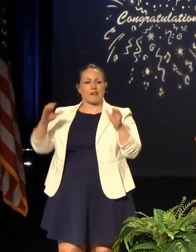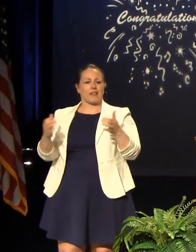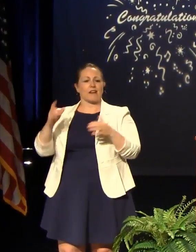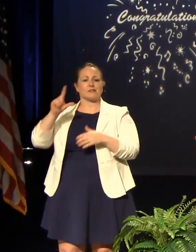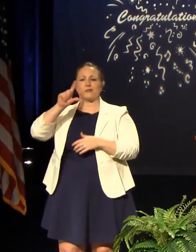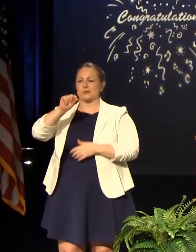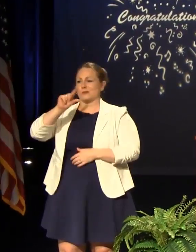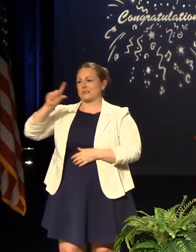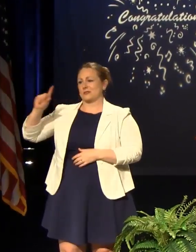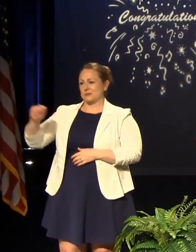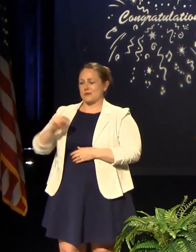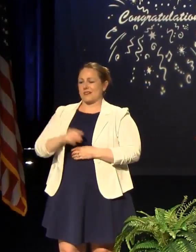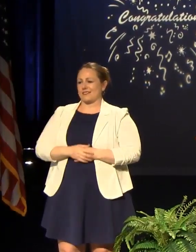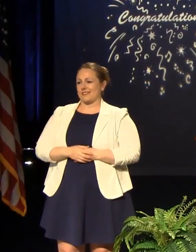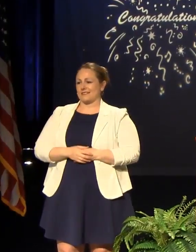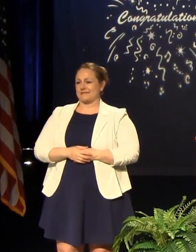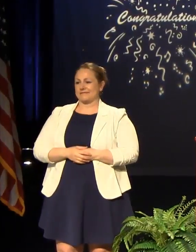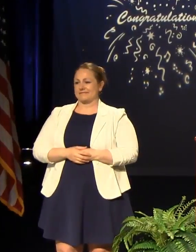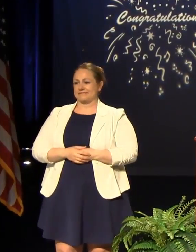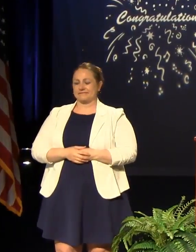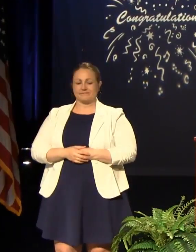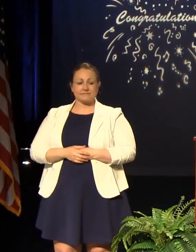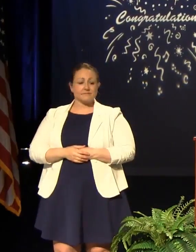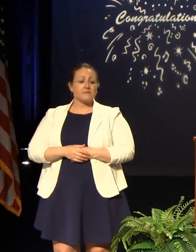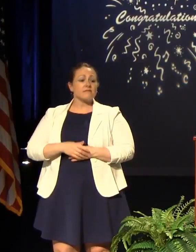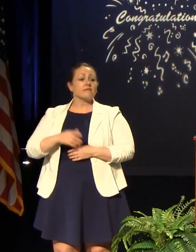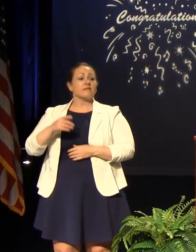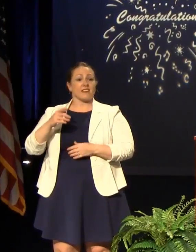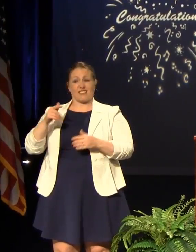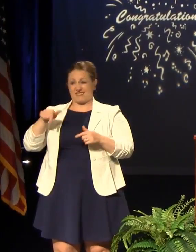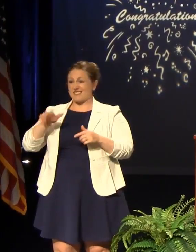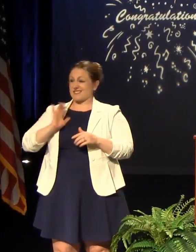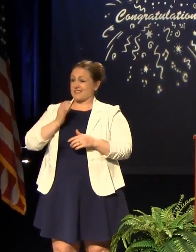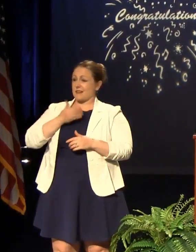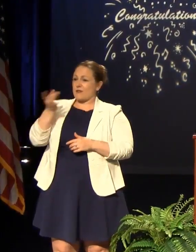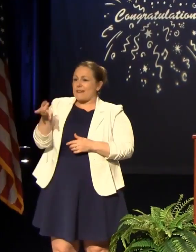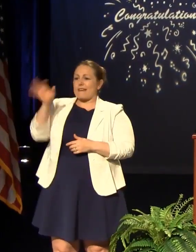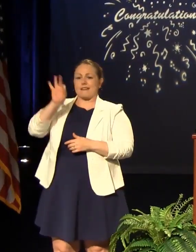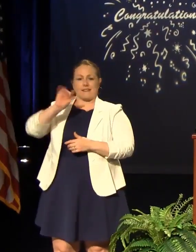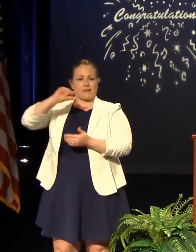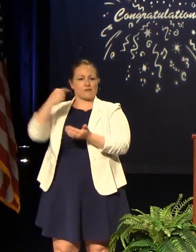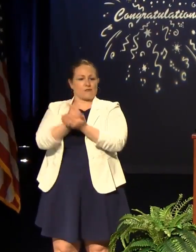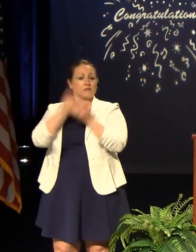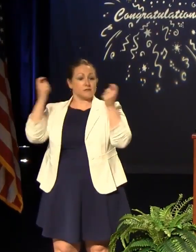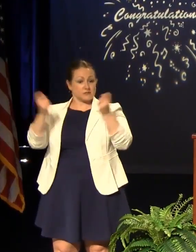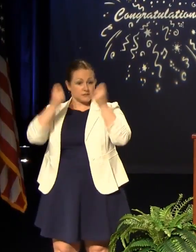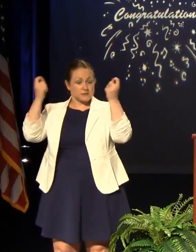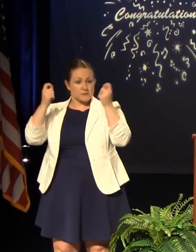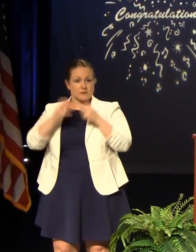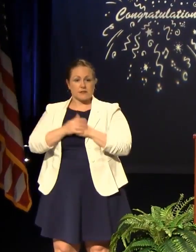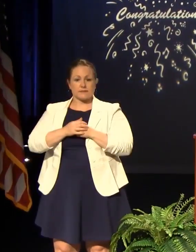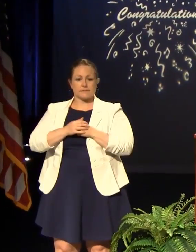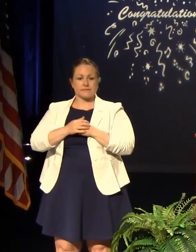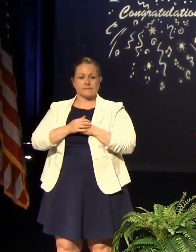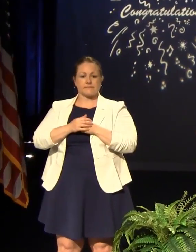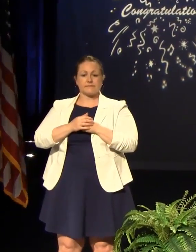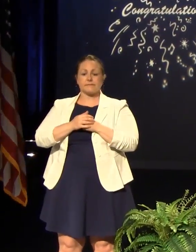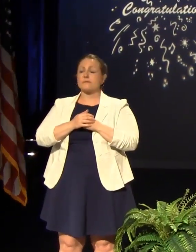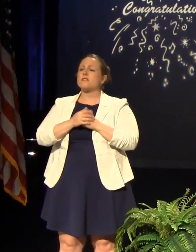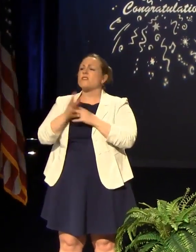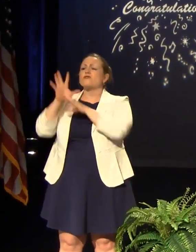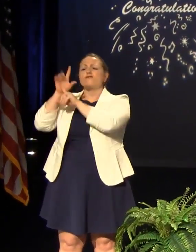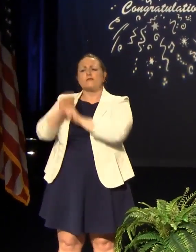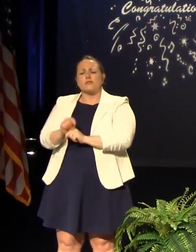2020 graduation, Lakeview's 89th graduation. Traditions are an important part of